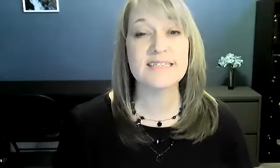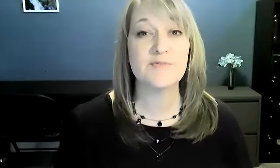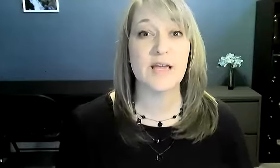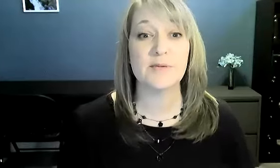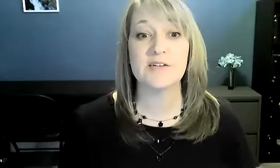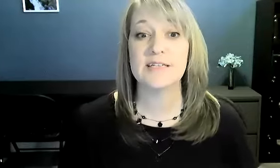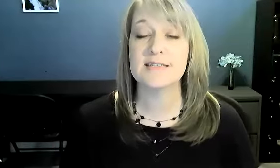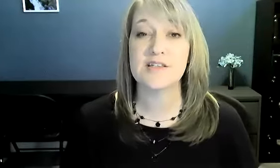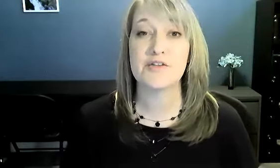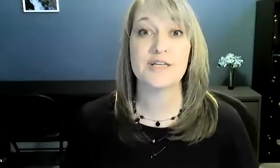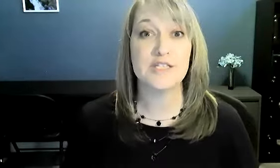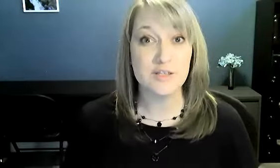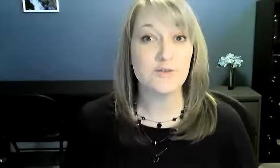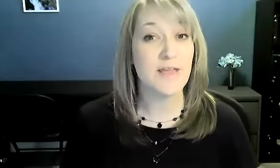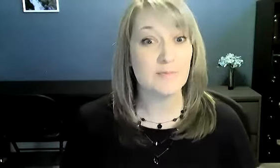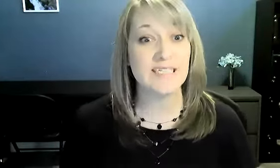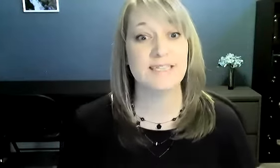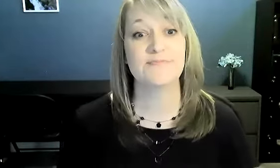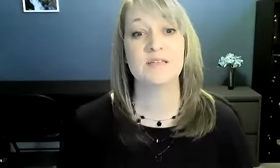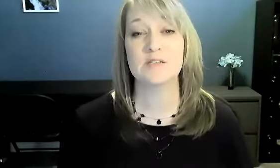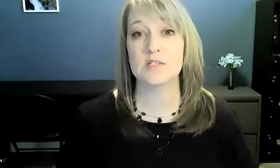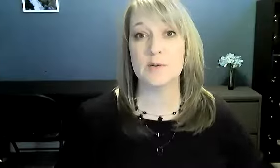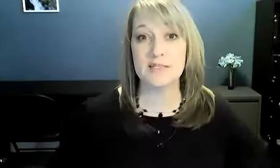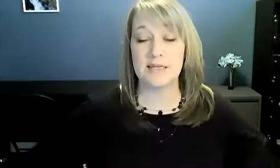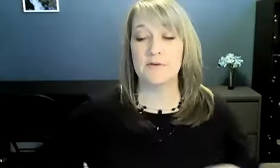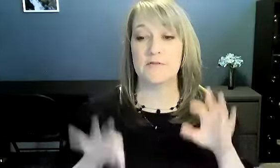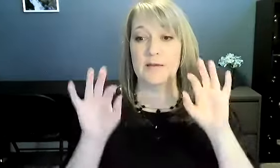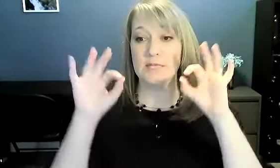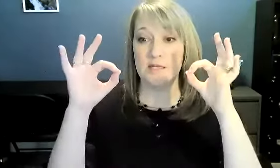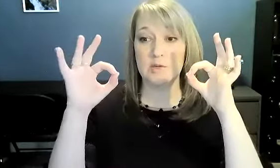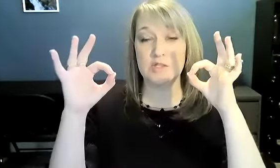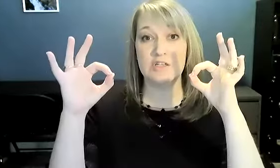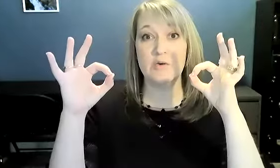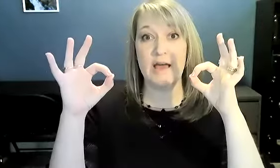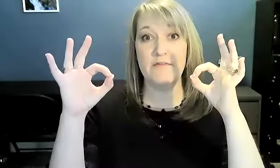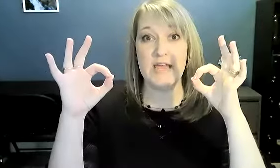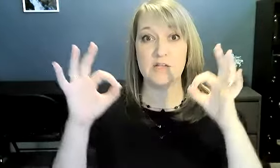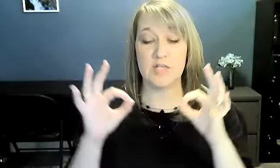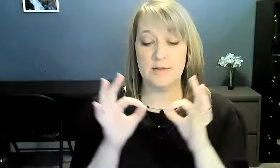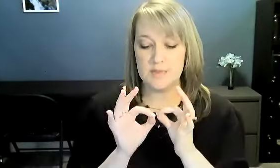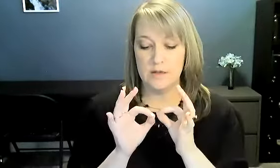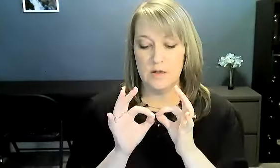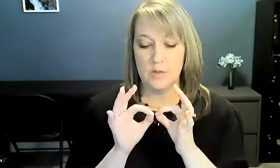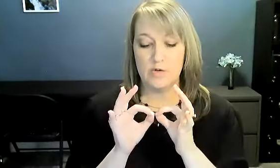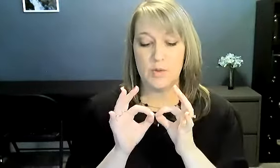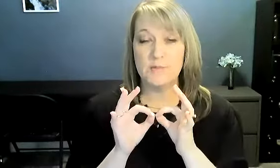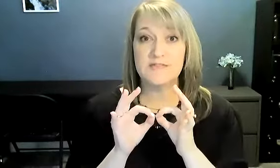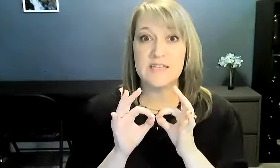This is vocabulary list 32, family. So we'll start with a sign for family. You want two F hand shapes with your palms facing